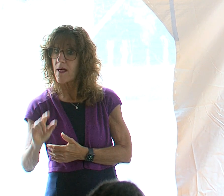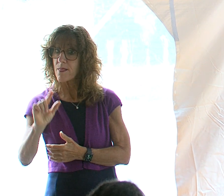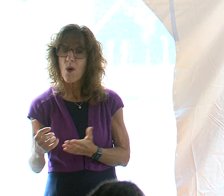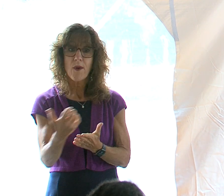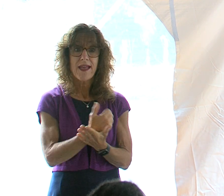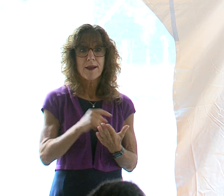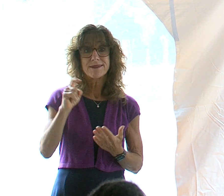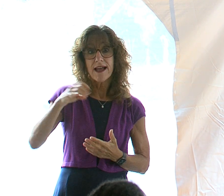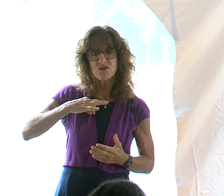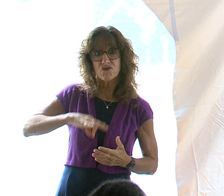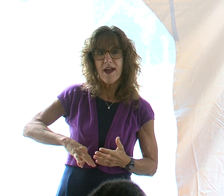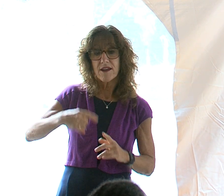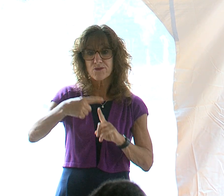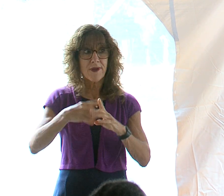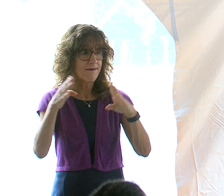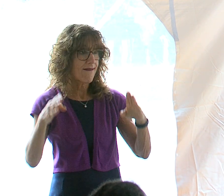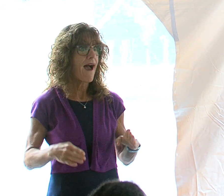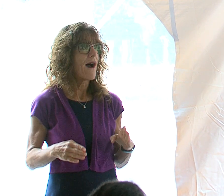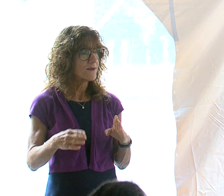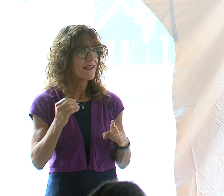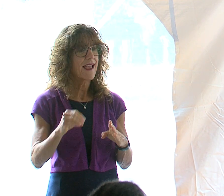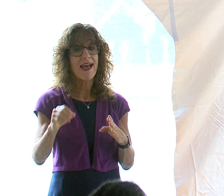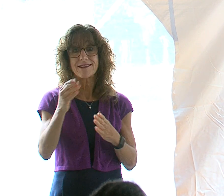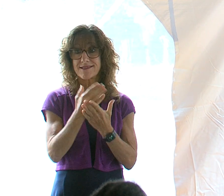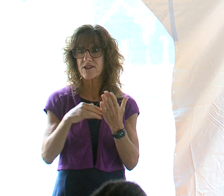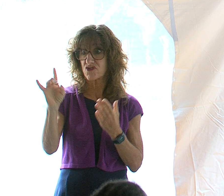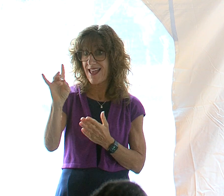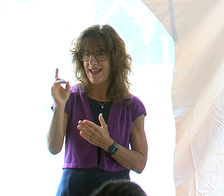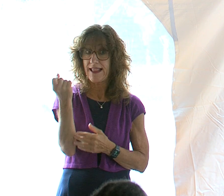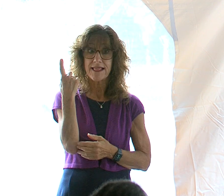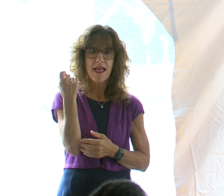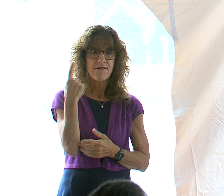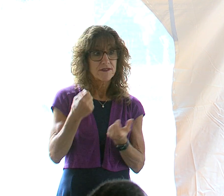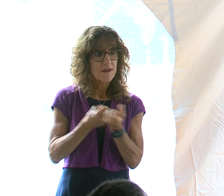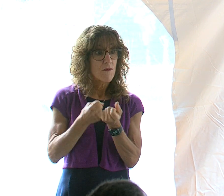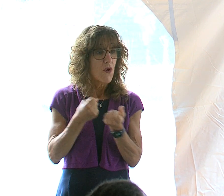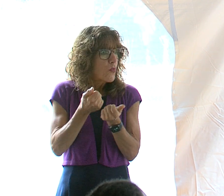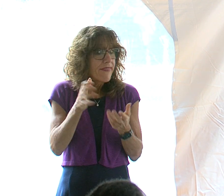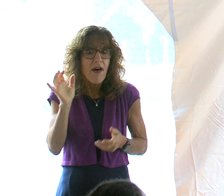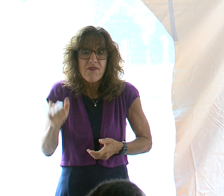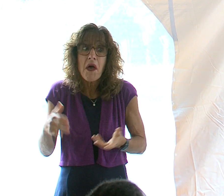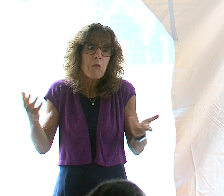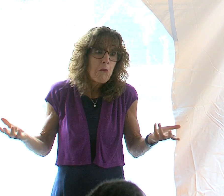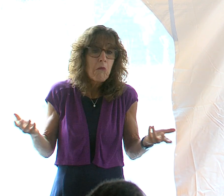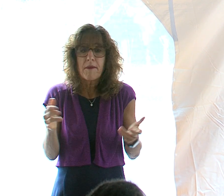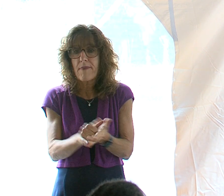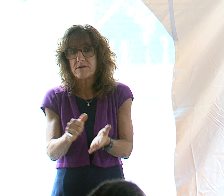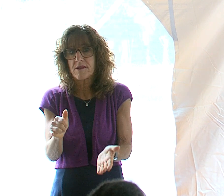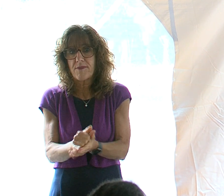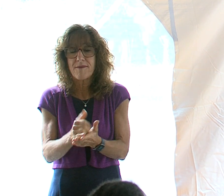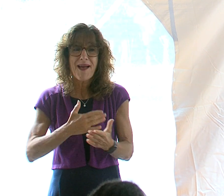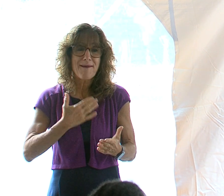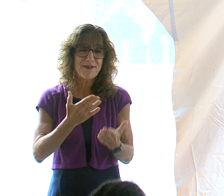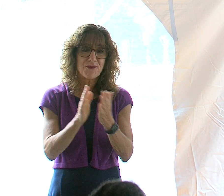credits, rental housing funds, and Section 811 support to Peerless, without which the deal simply would not have been viable. I'm pleased